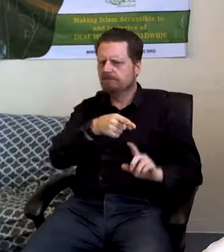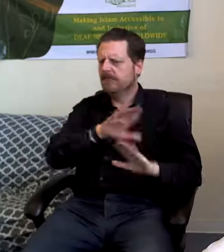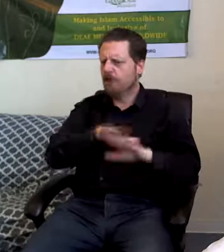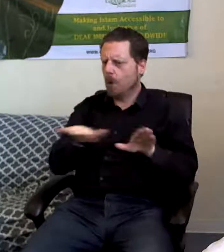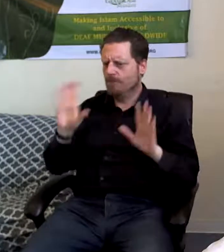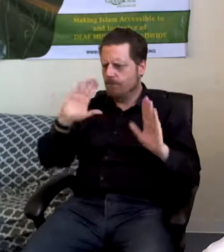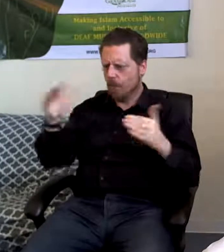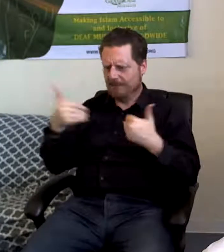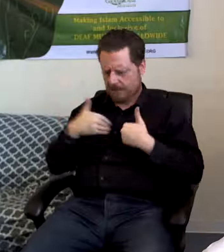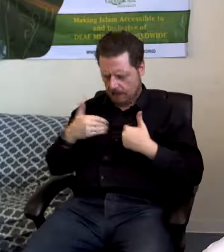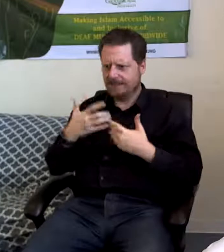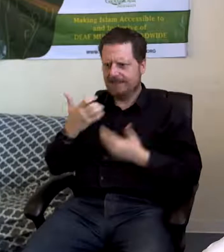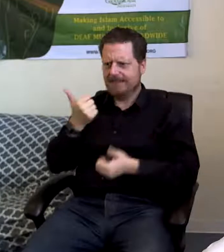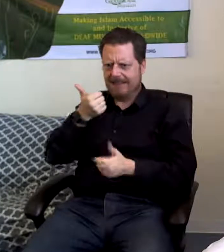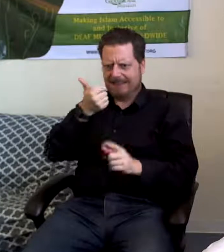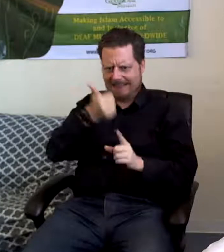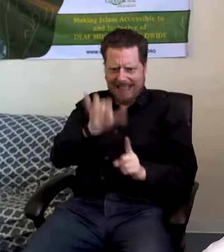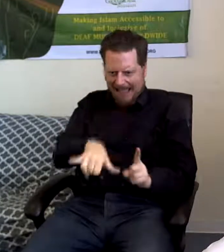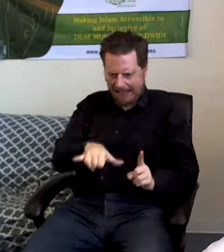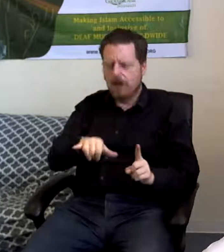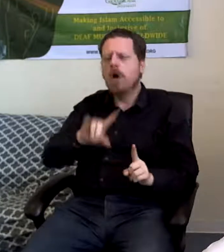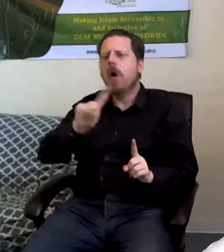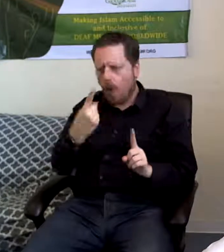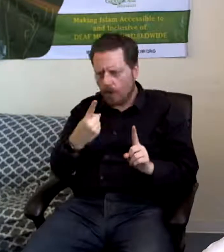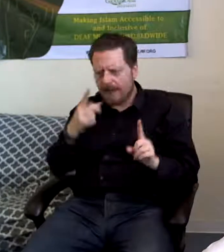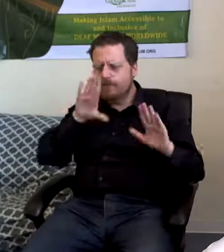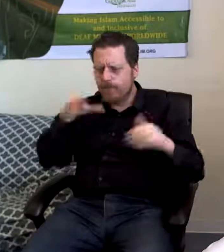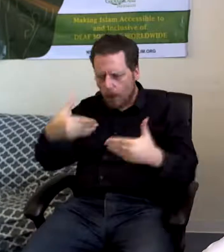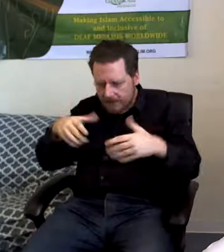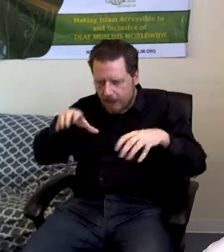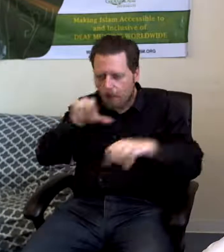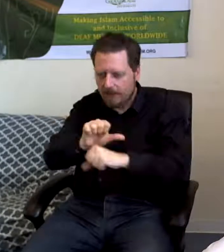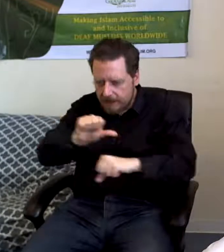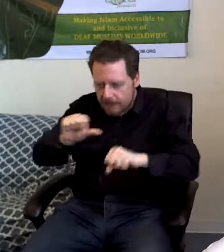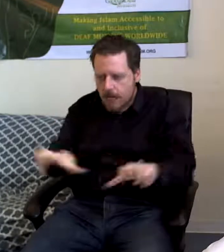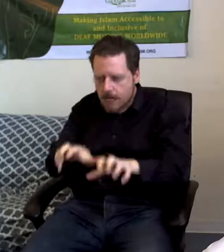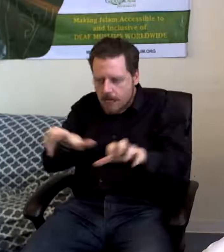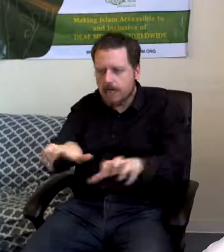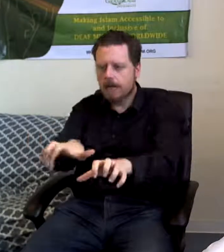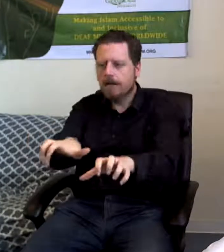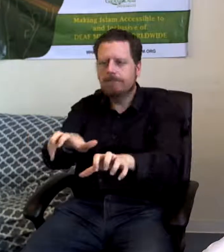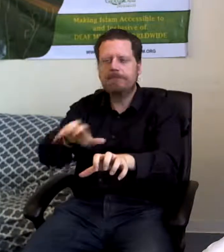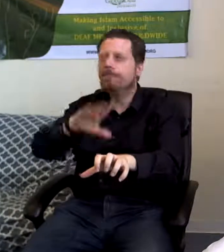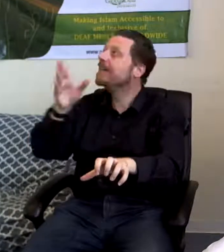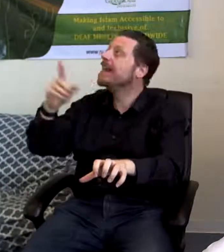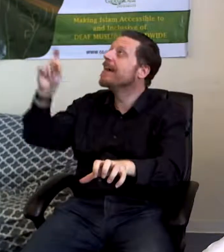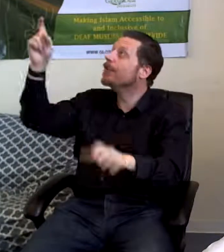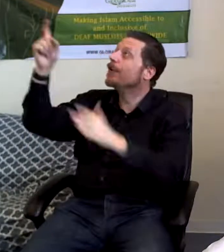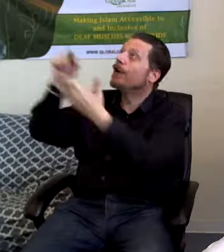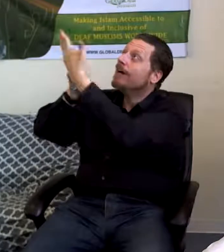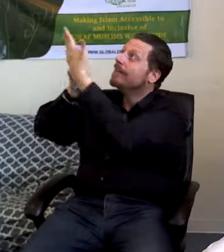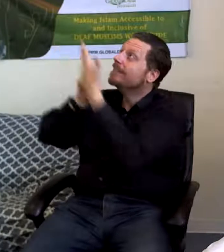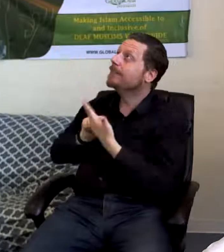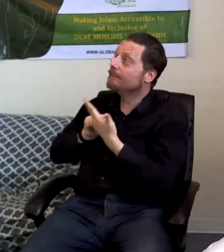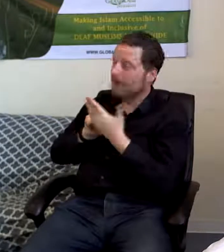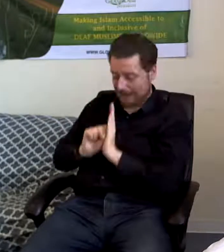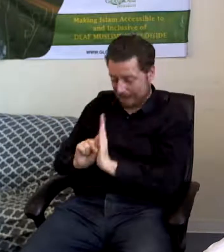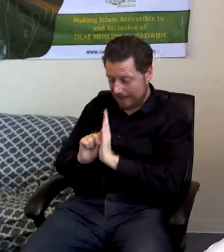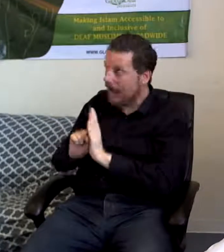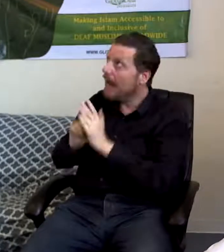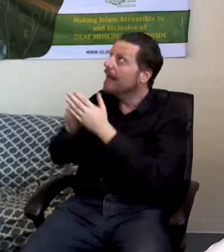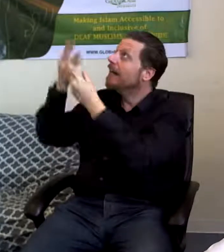their deeds, but they are not focusing on what Allah has displayed of